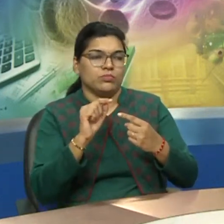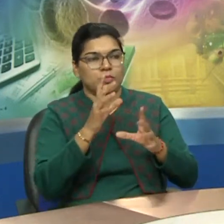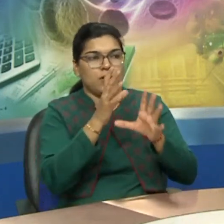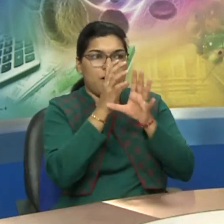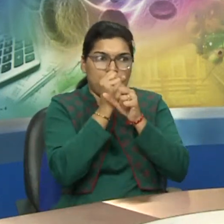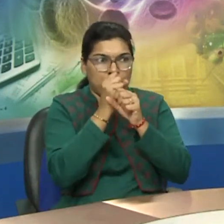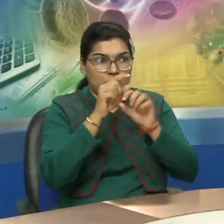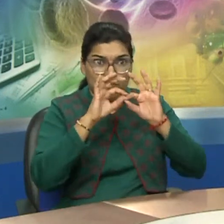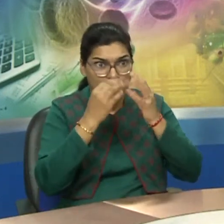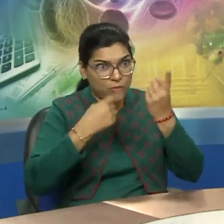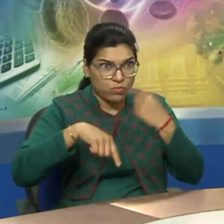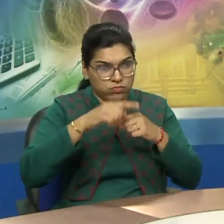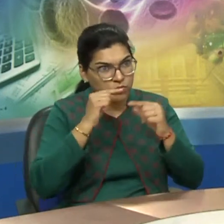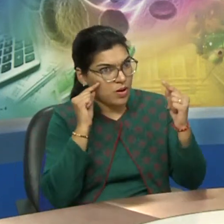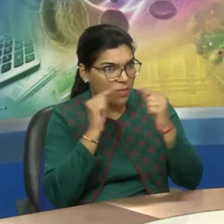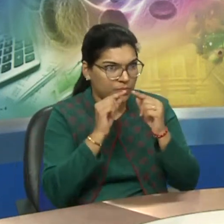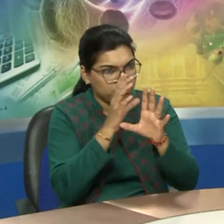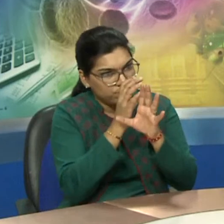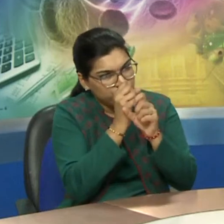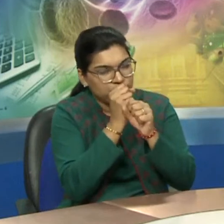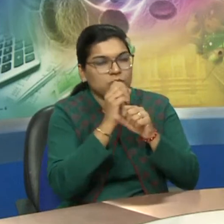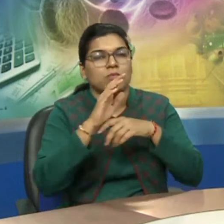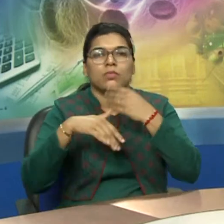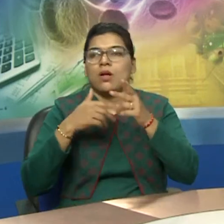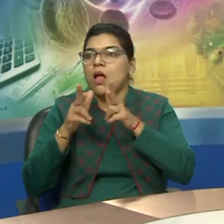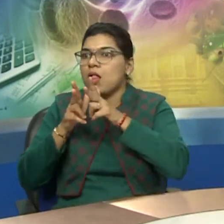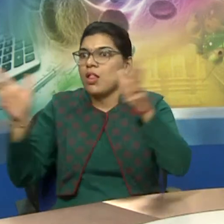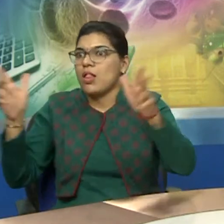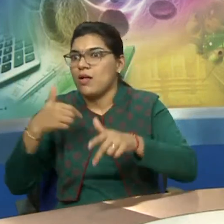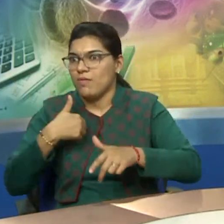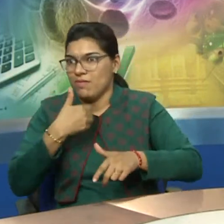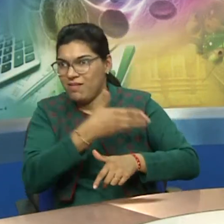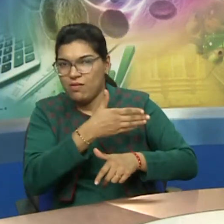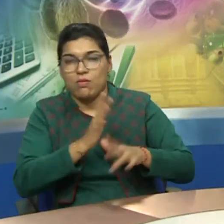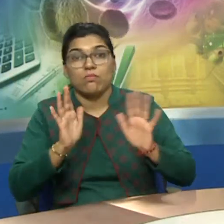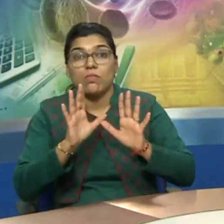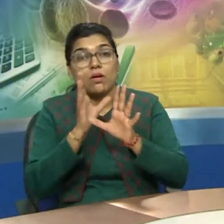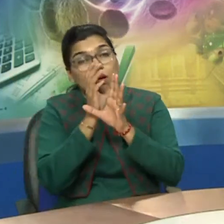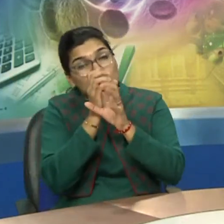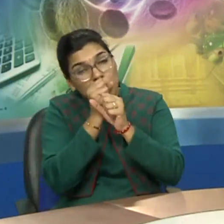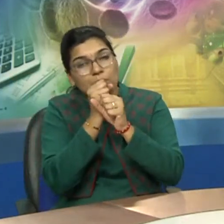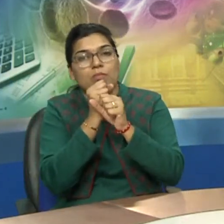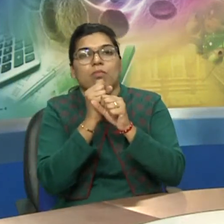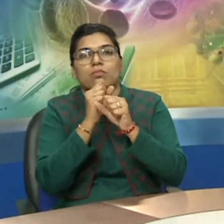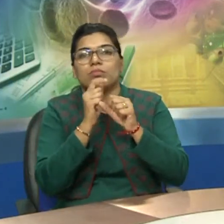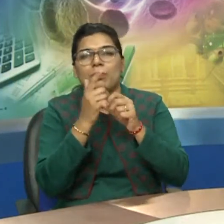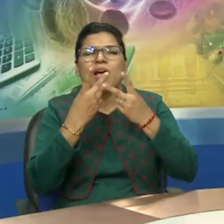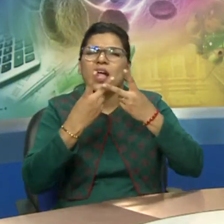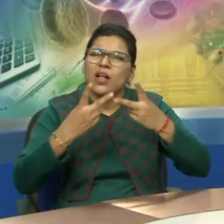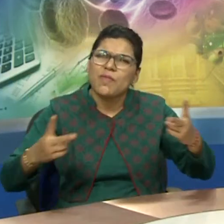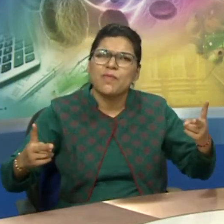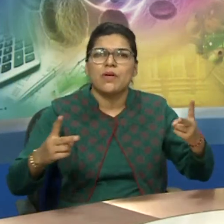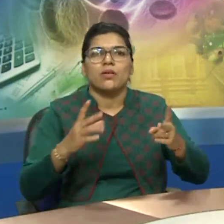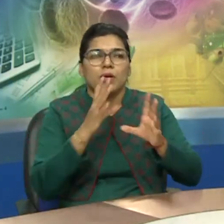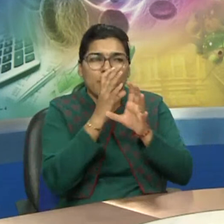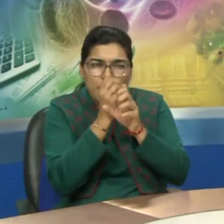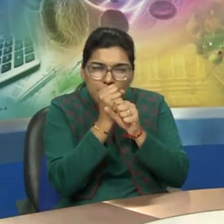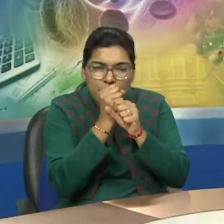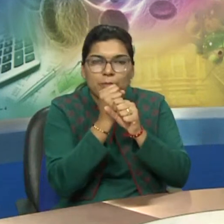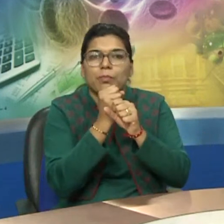importance that it should be kept secret for a few time and should not be told to